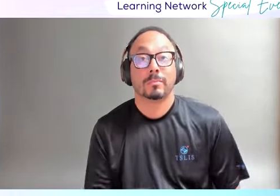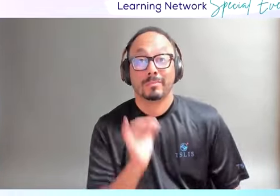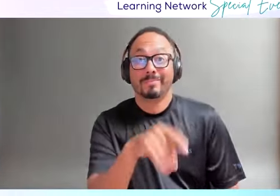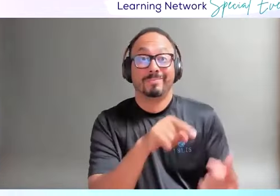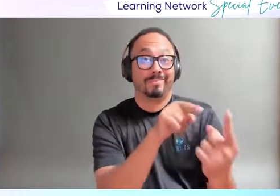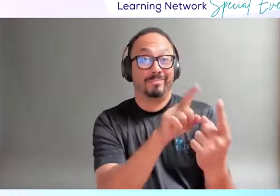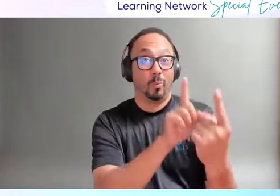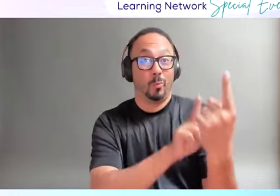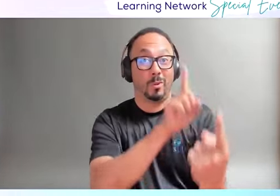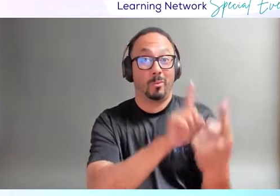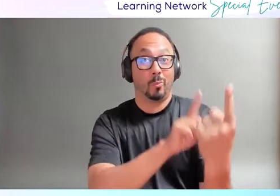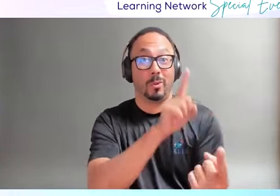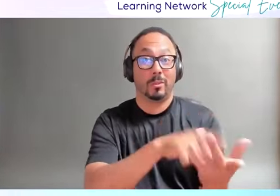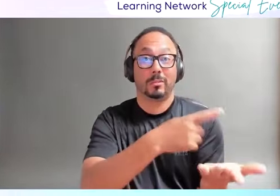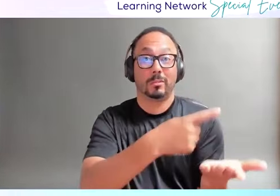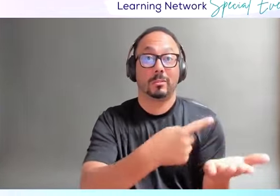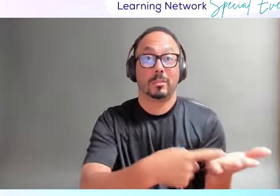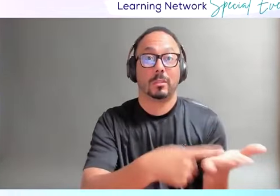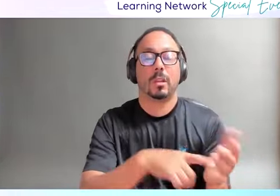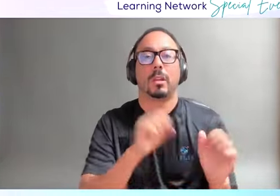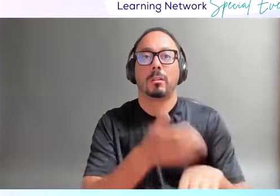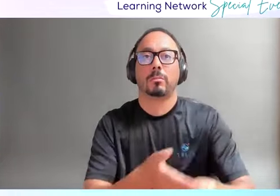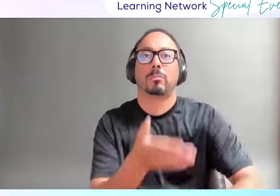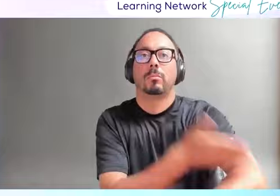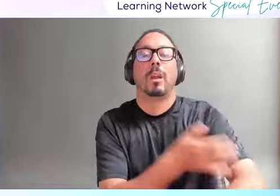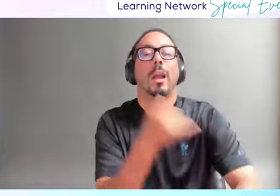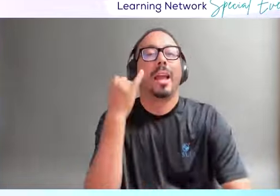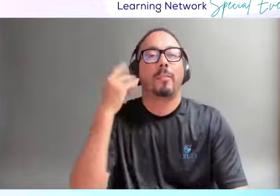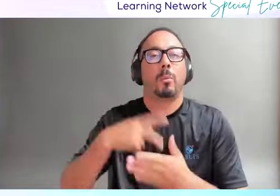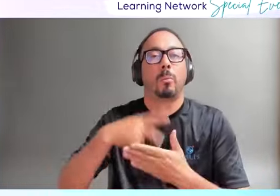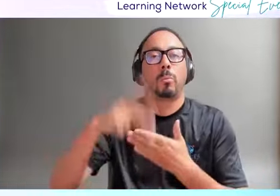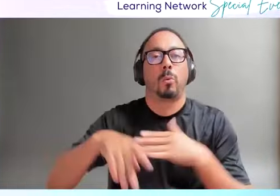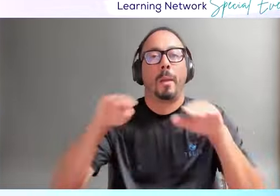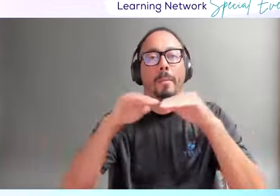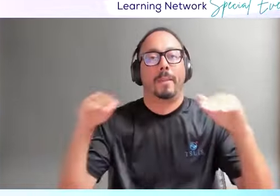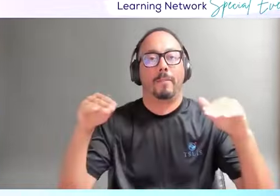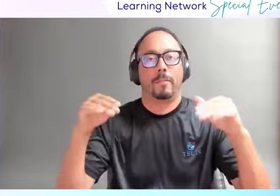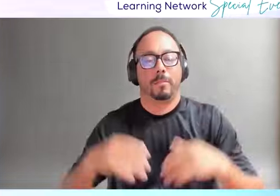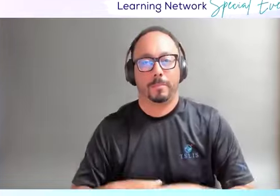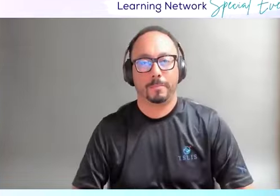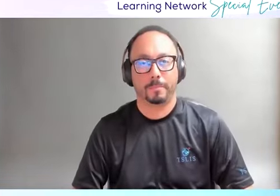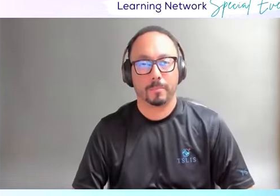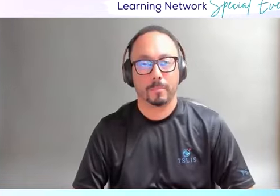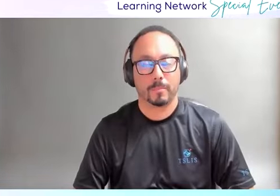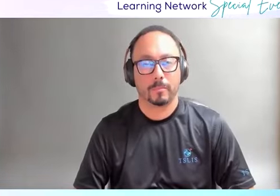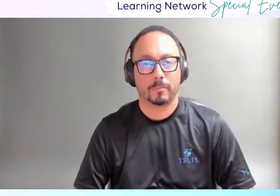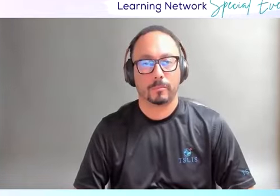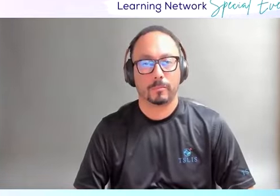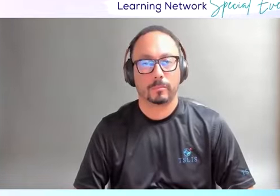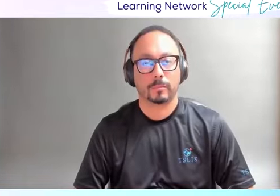conversations can be enhanced at the program level by looking at a few things amongst yourselves, your